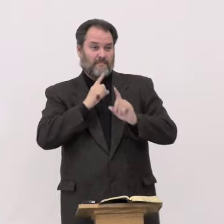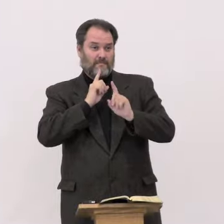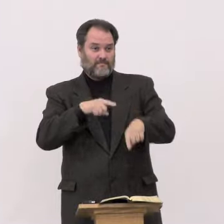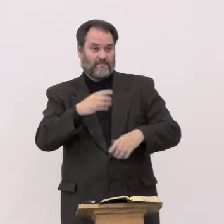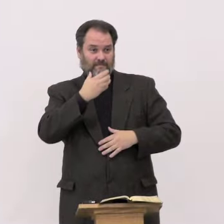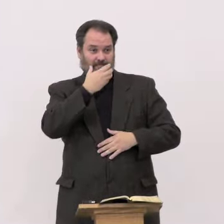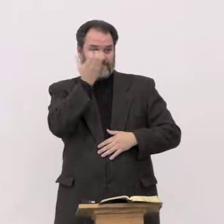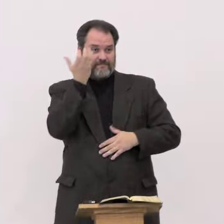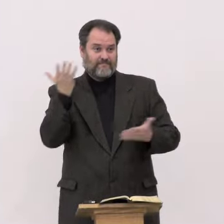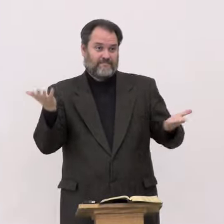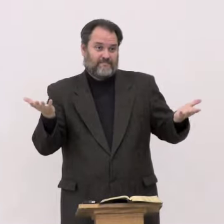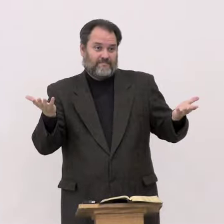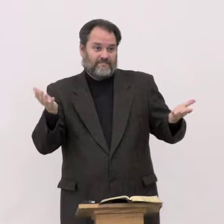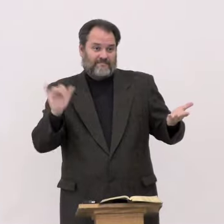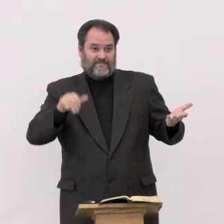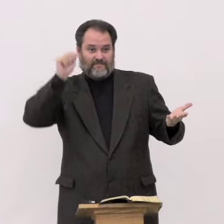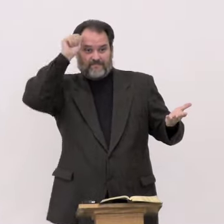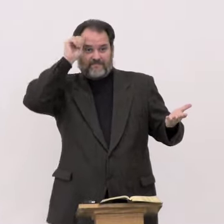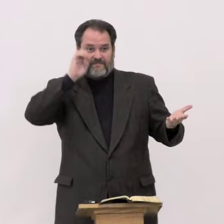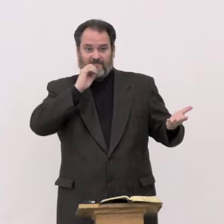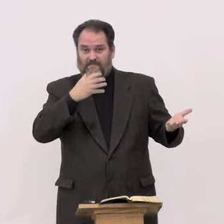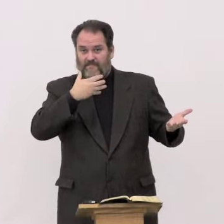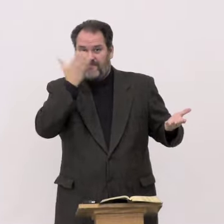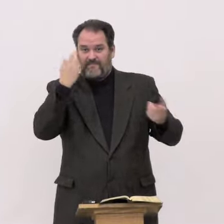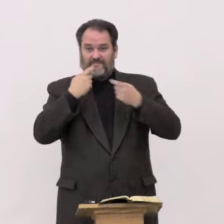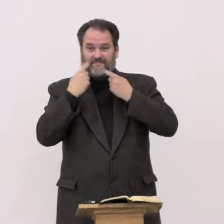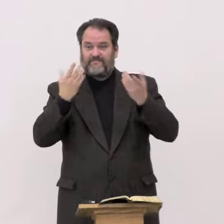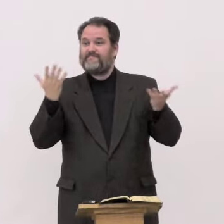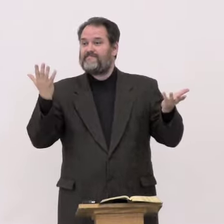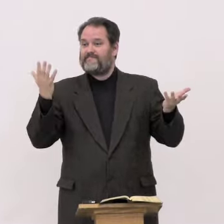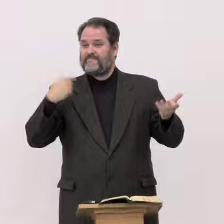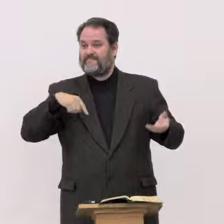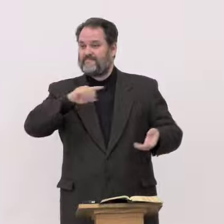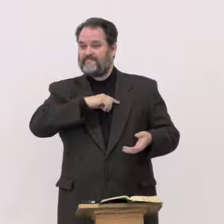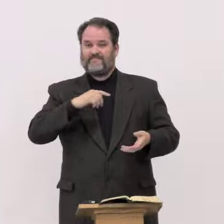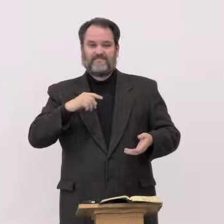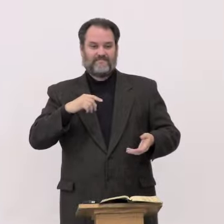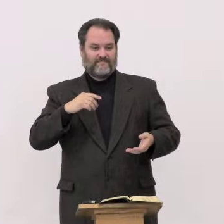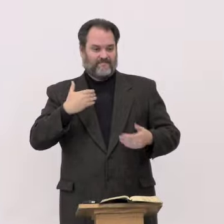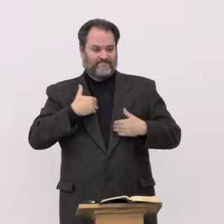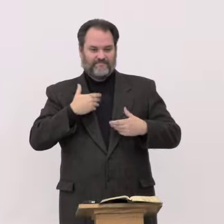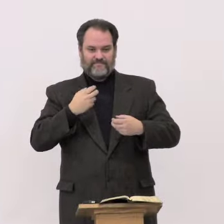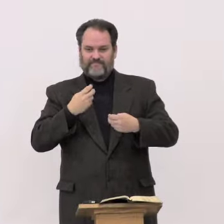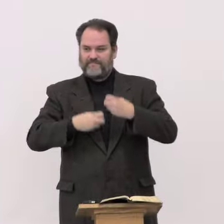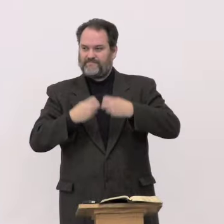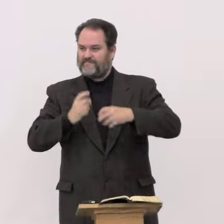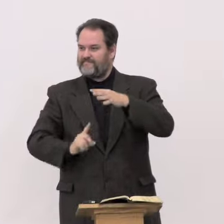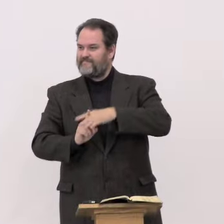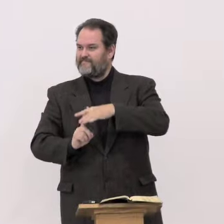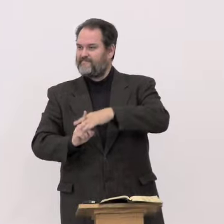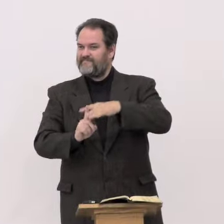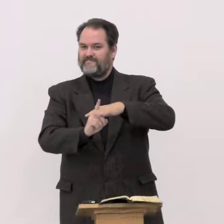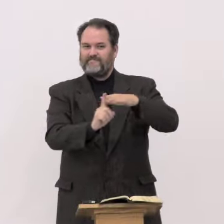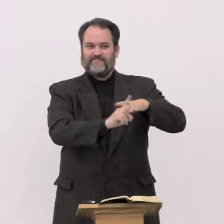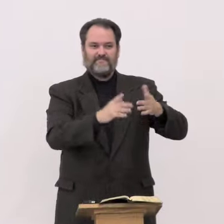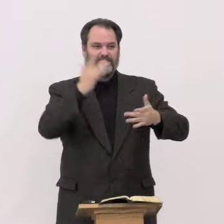why does it happen? Why is deaf and blind here? And the reason why is of the